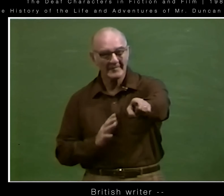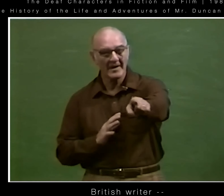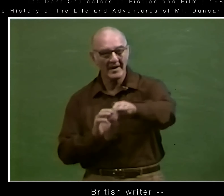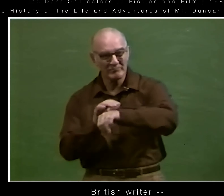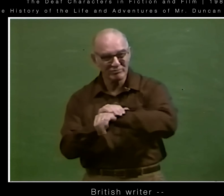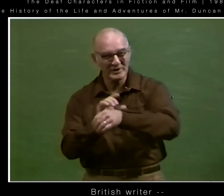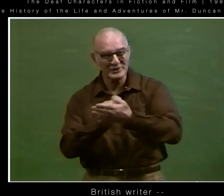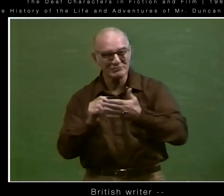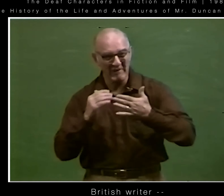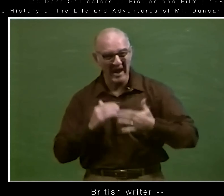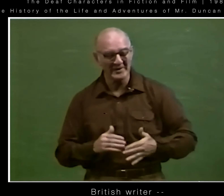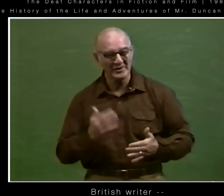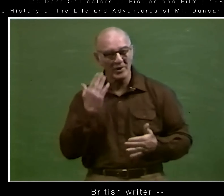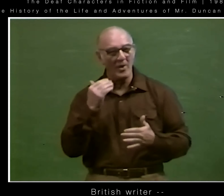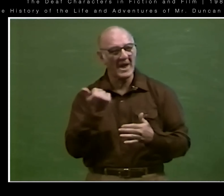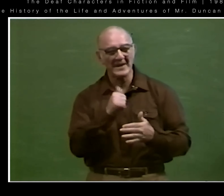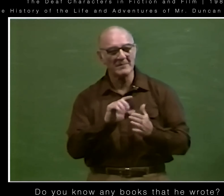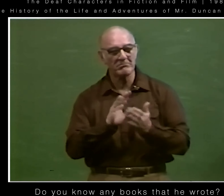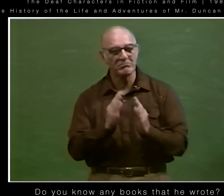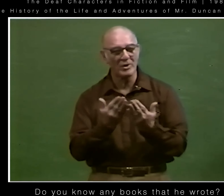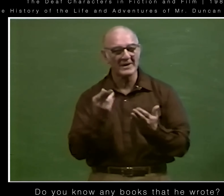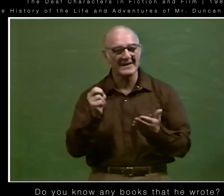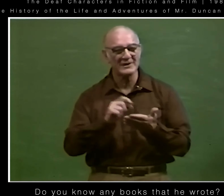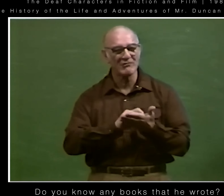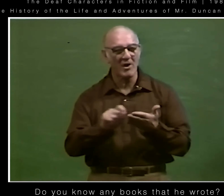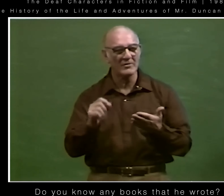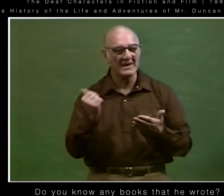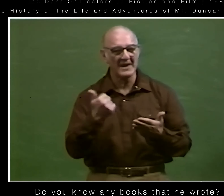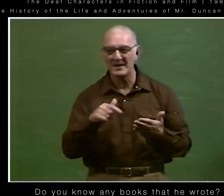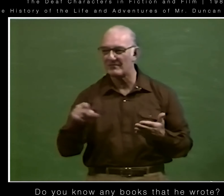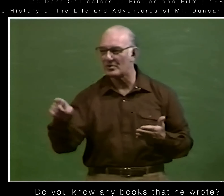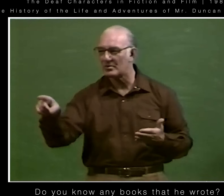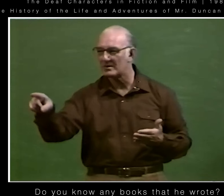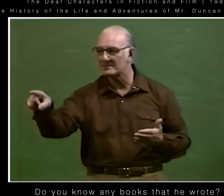No, British writer. You know any book he wrote? Any of you?